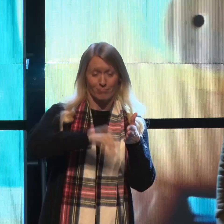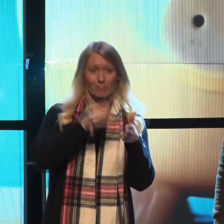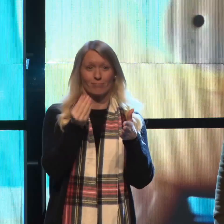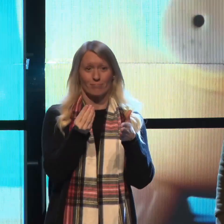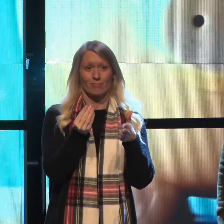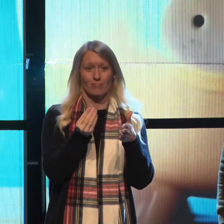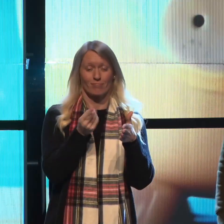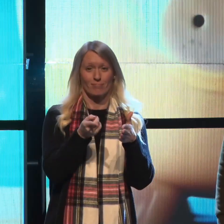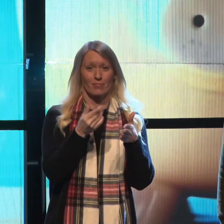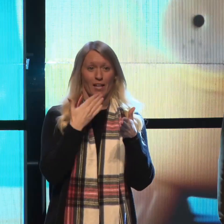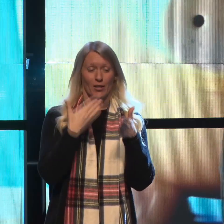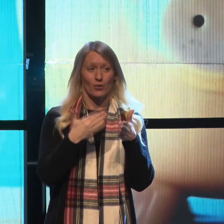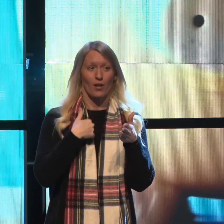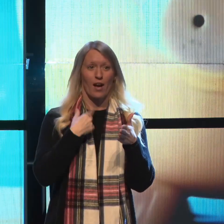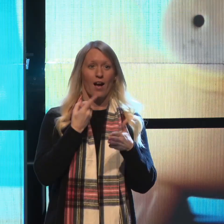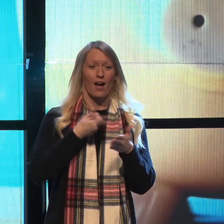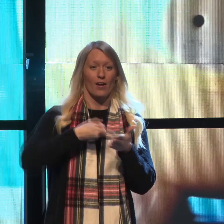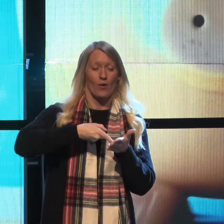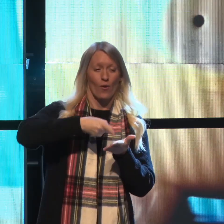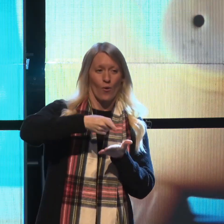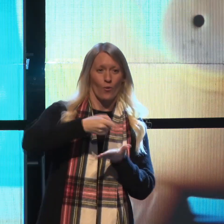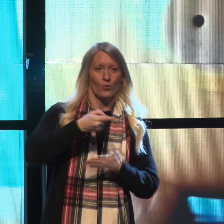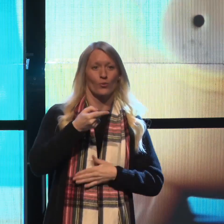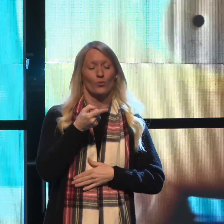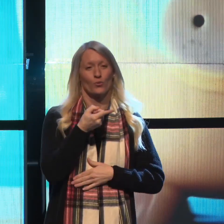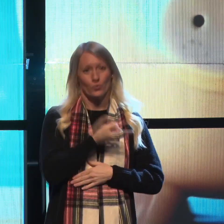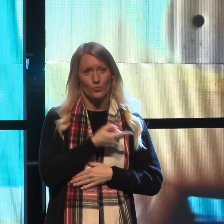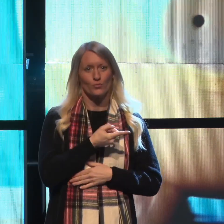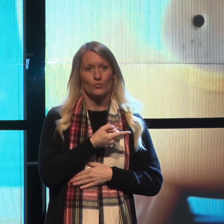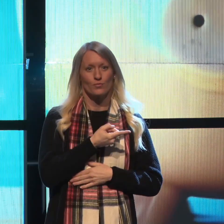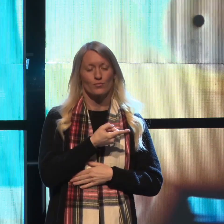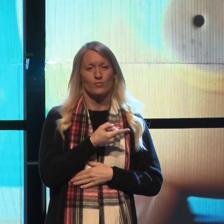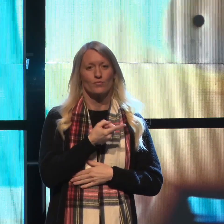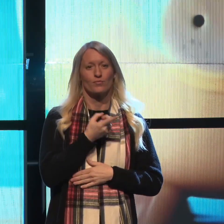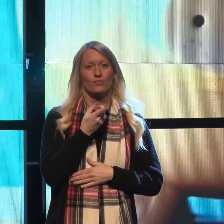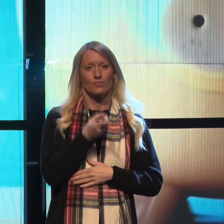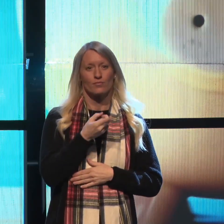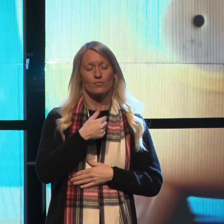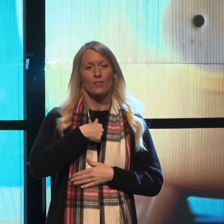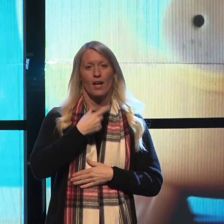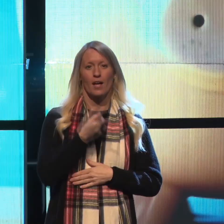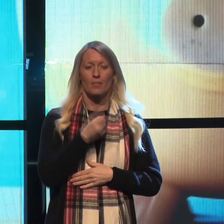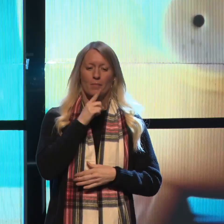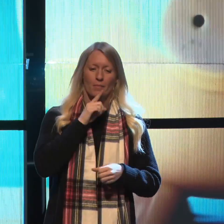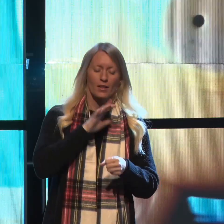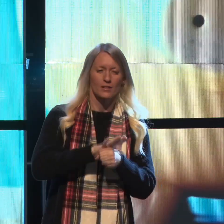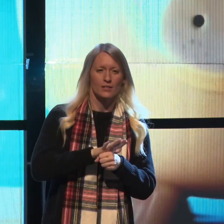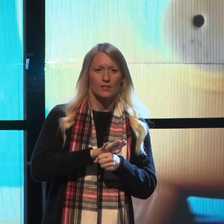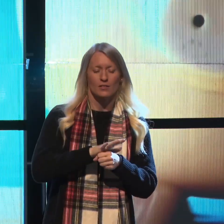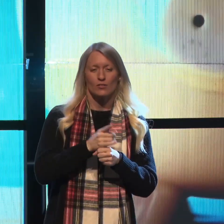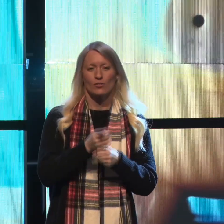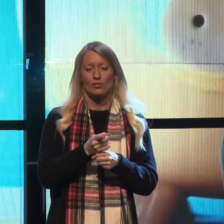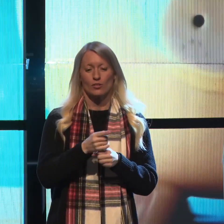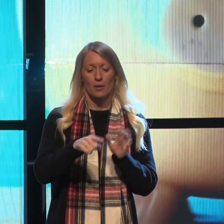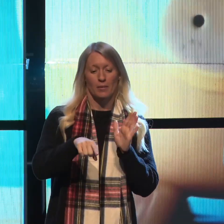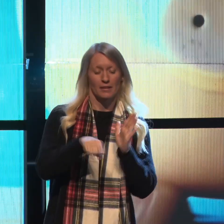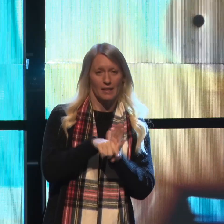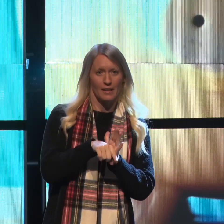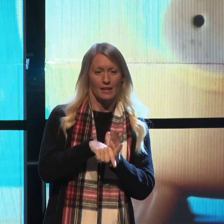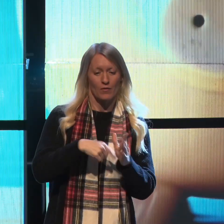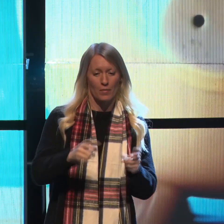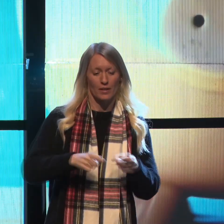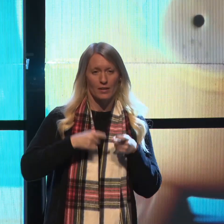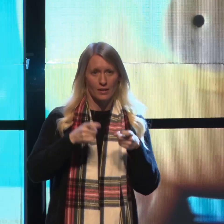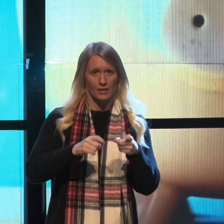I owe you, right? You're actually like, I made a pledge, no idea how I'm going to give it, so I'm negative in my giving category